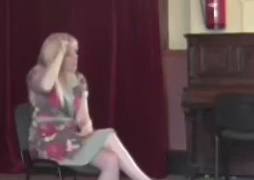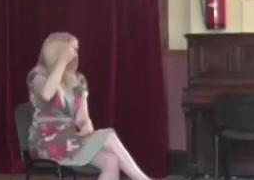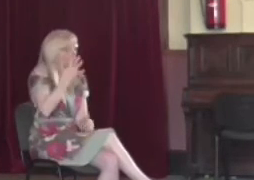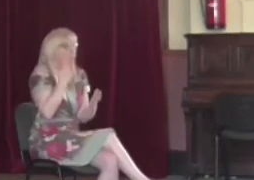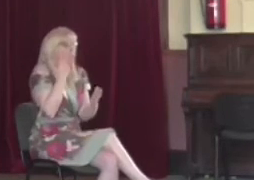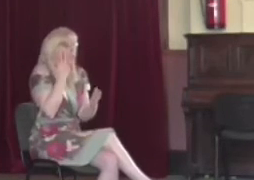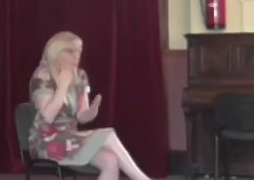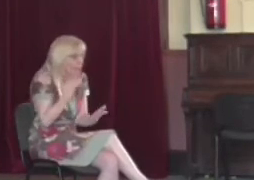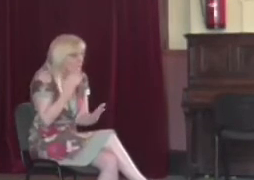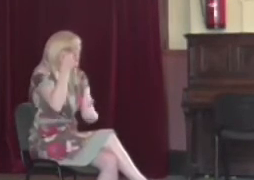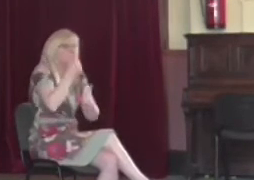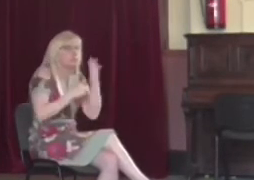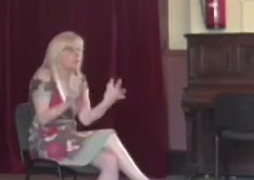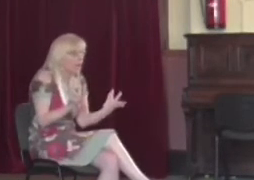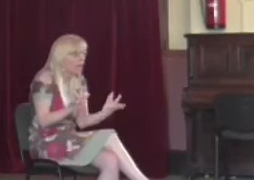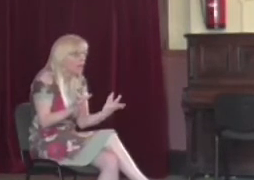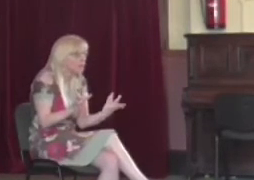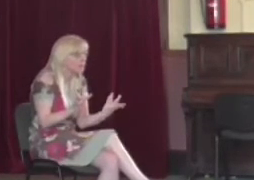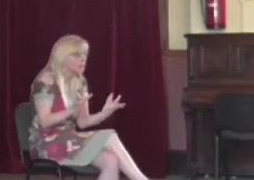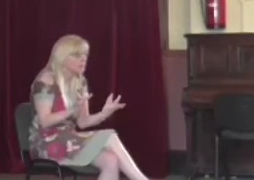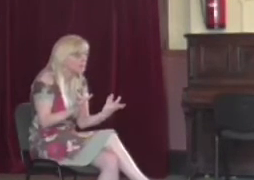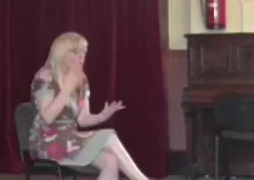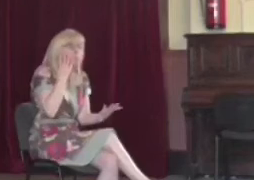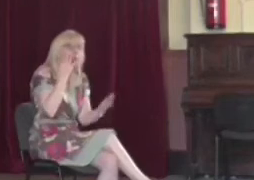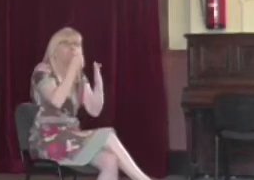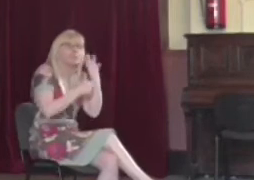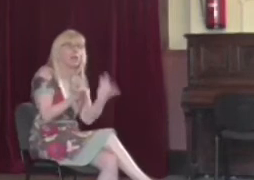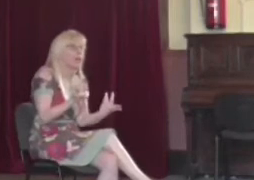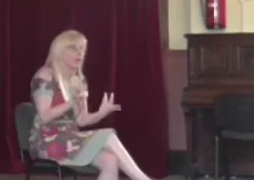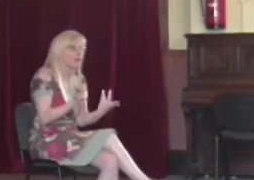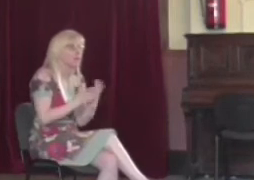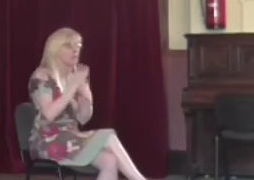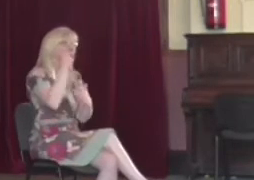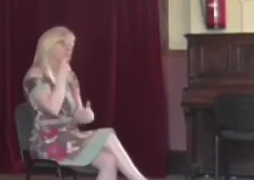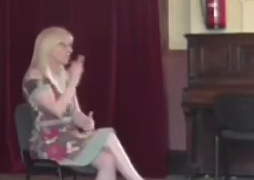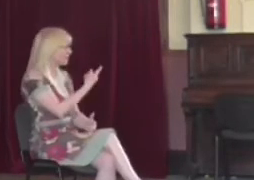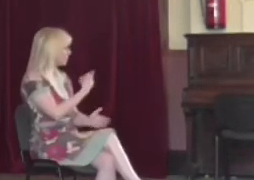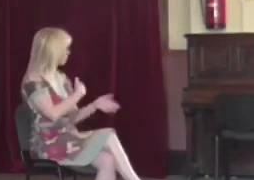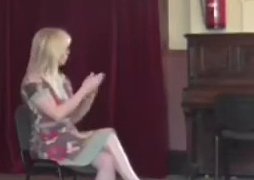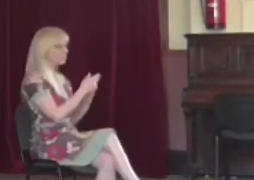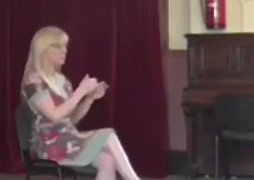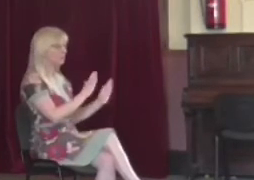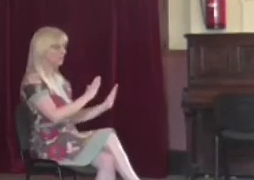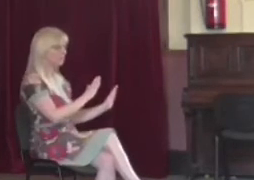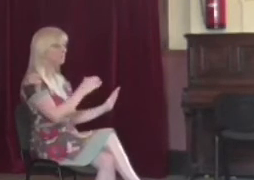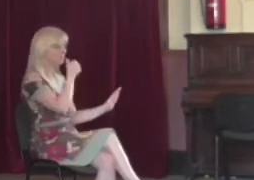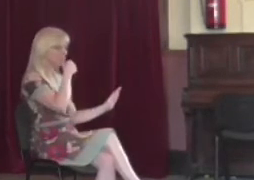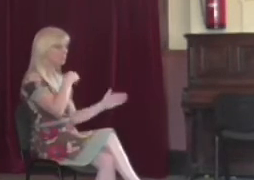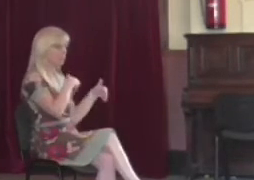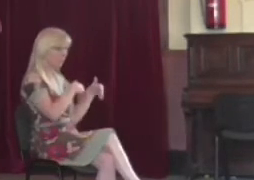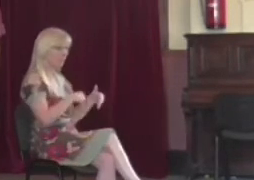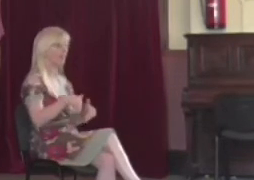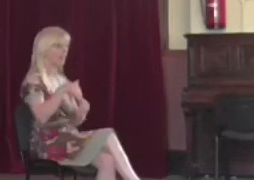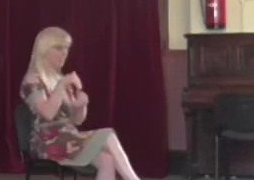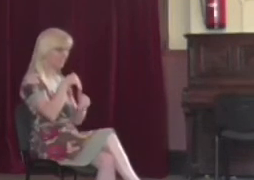effect on you and make you think, oh yeah, you're right, well, it is a bit God squaddy, isn't it? So maybe we shouldn't bother.